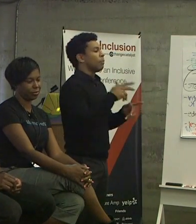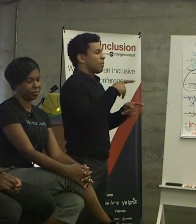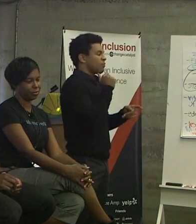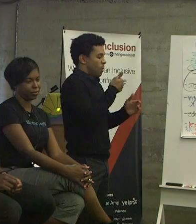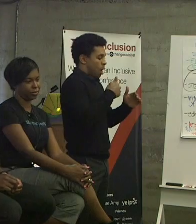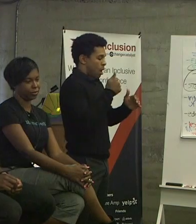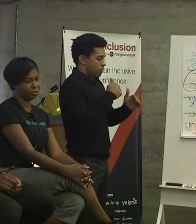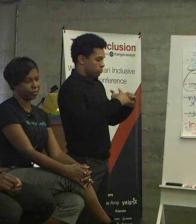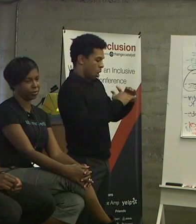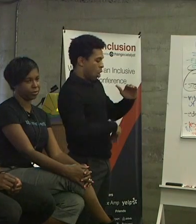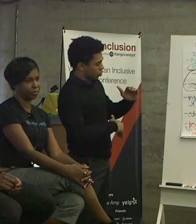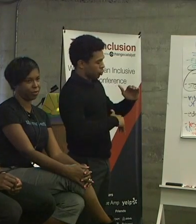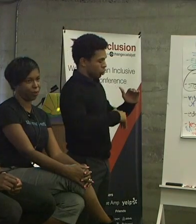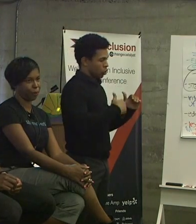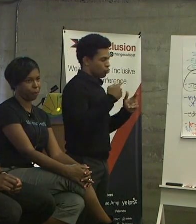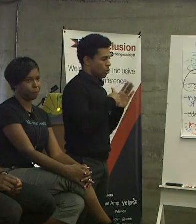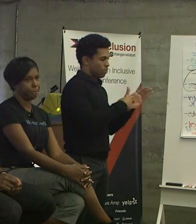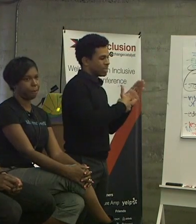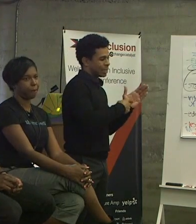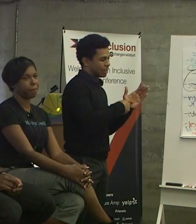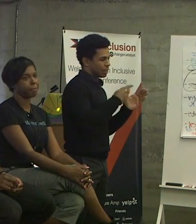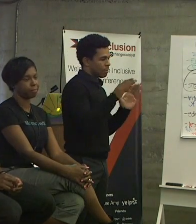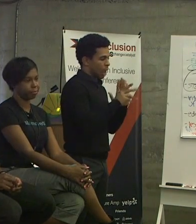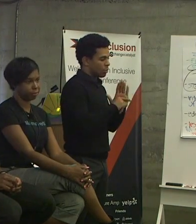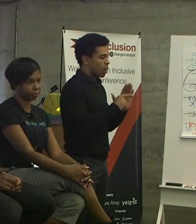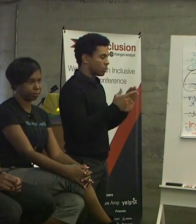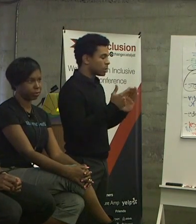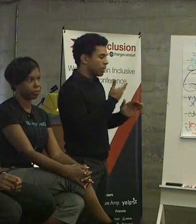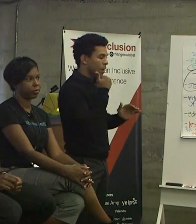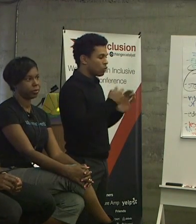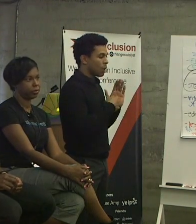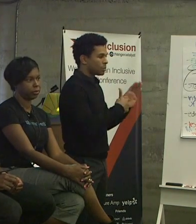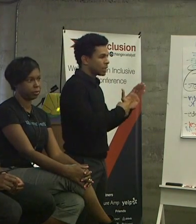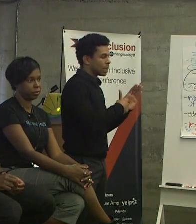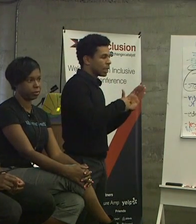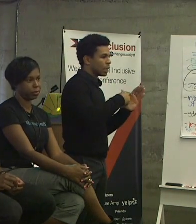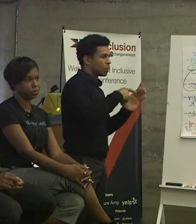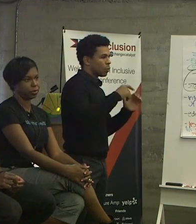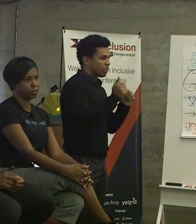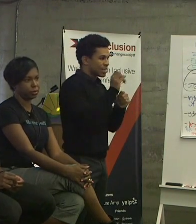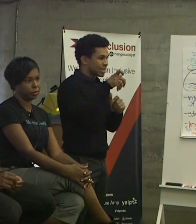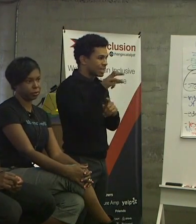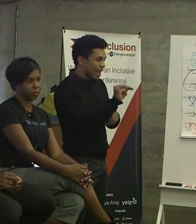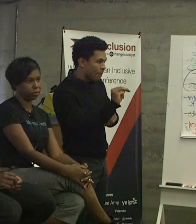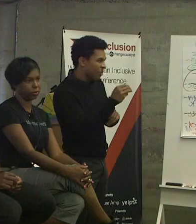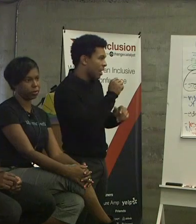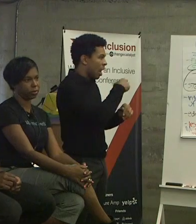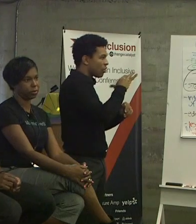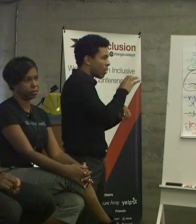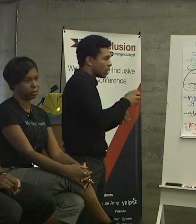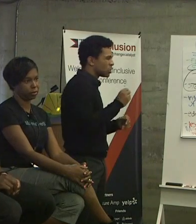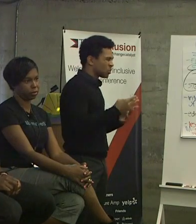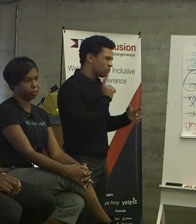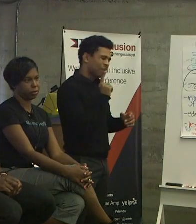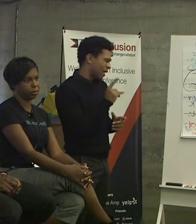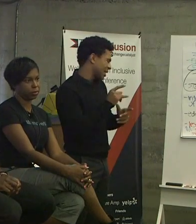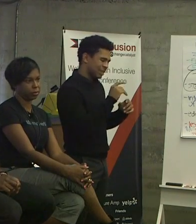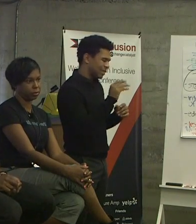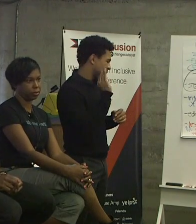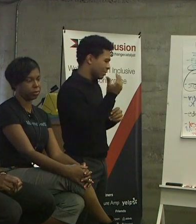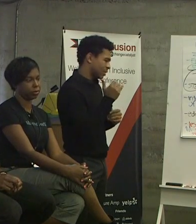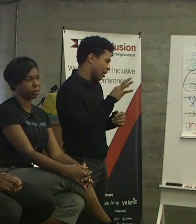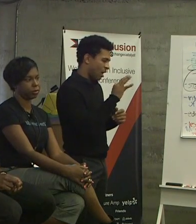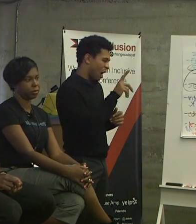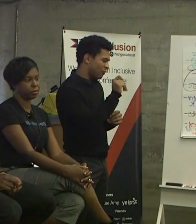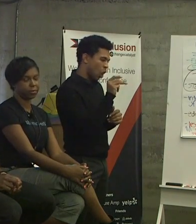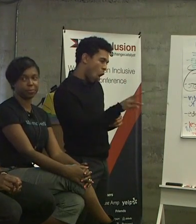underrepresented backgrounds are better represented in STEM programs than they are in these companies. So it seems to altogether be just a weird and flawed sort of